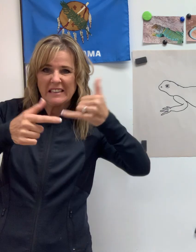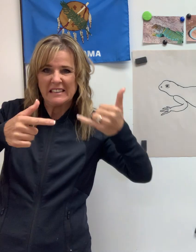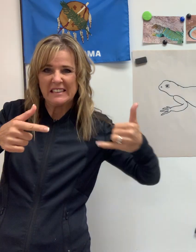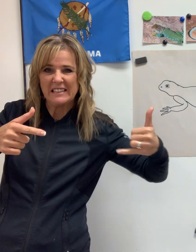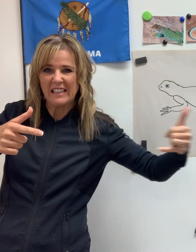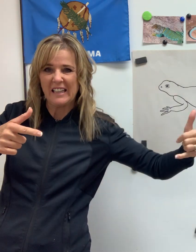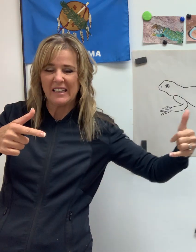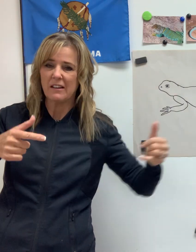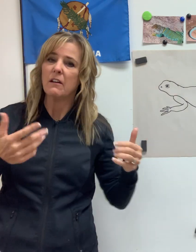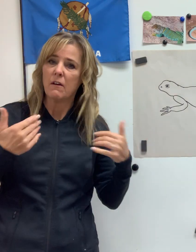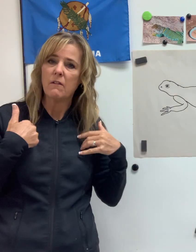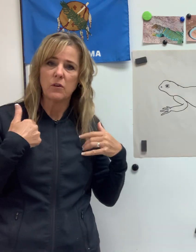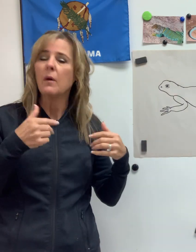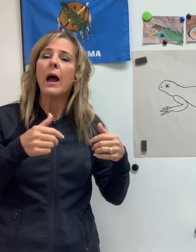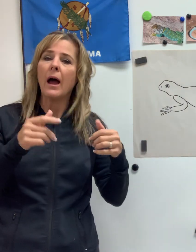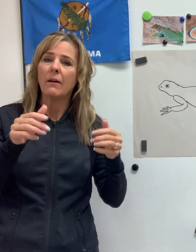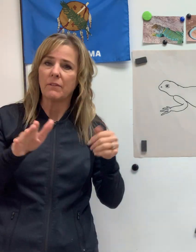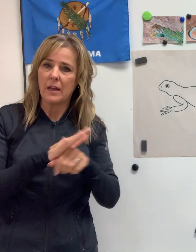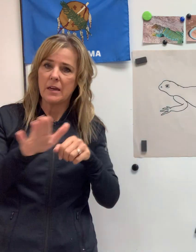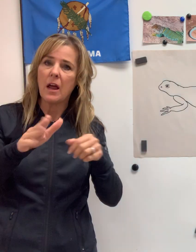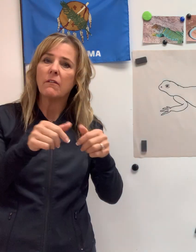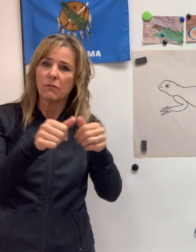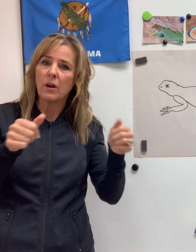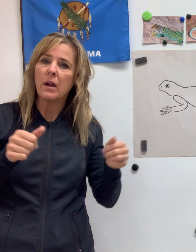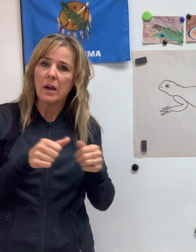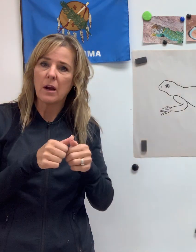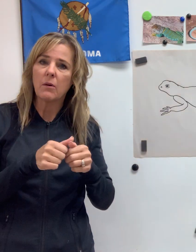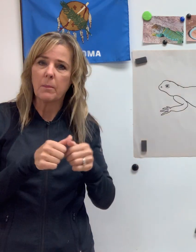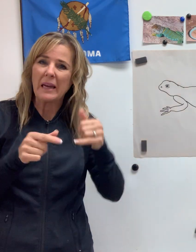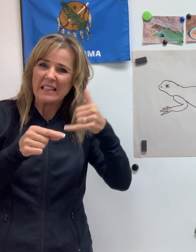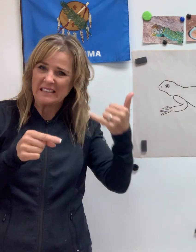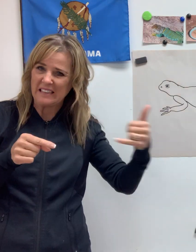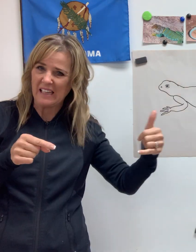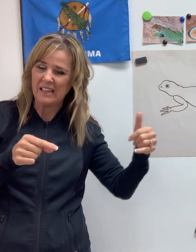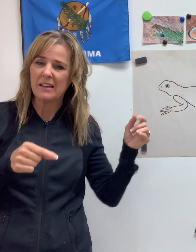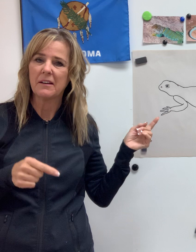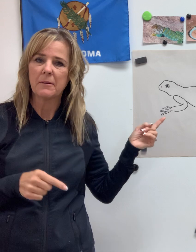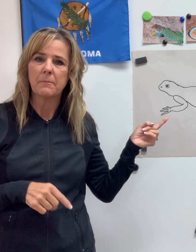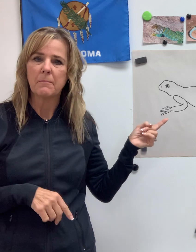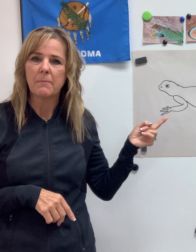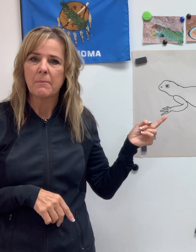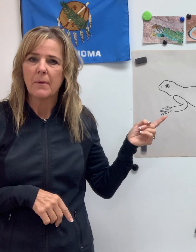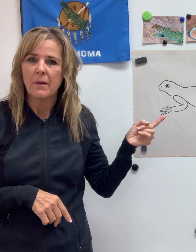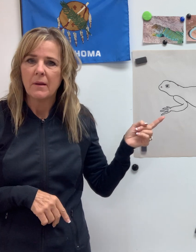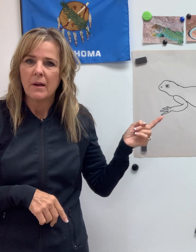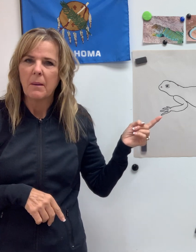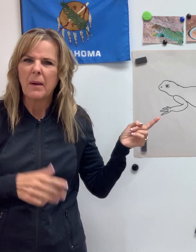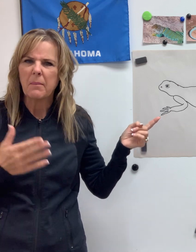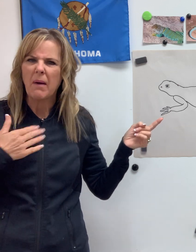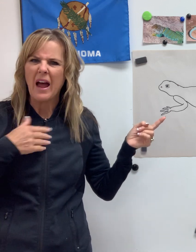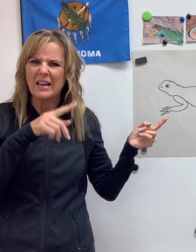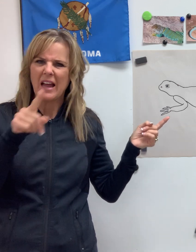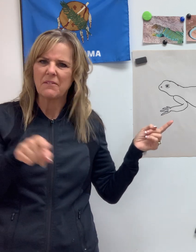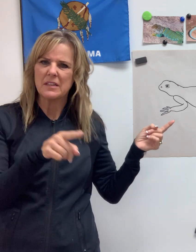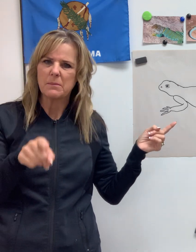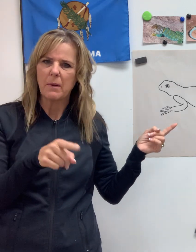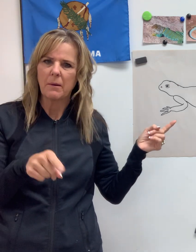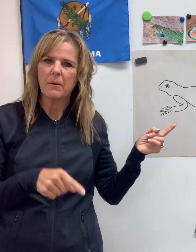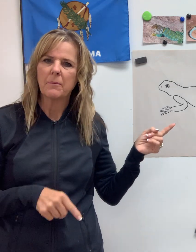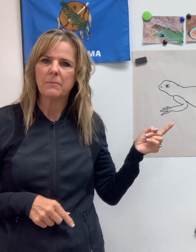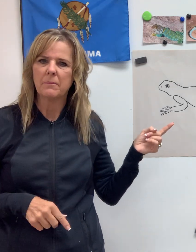if you have room for a tail, make sure it gets pretty skinny. So I'm going to start, let's see, I think I'm going to make mine a spiral. I kind of have room down